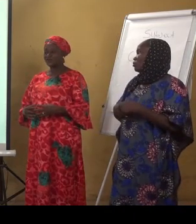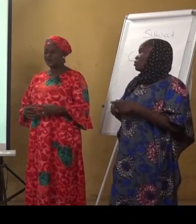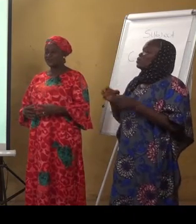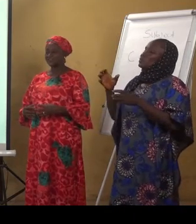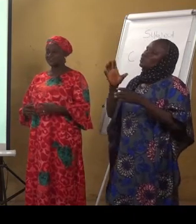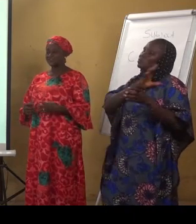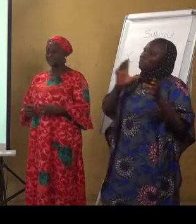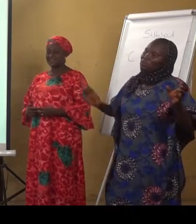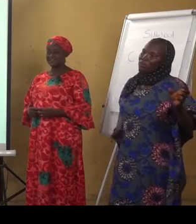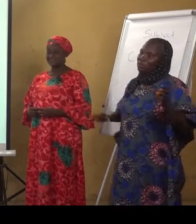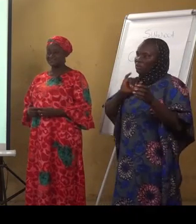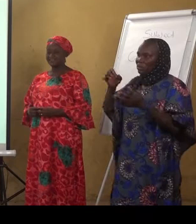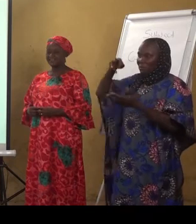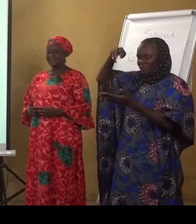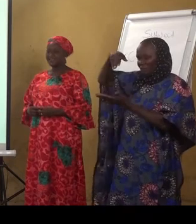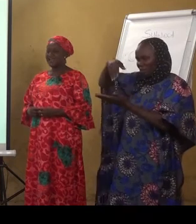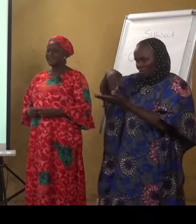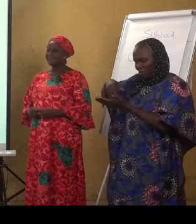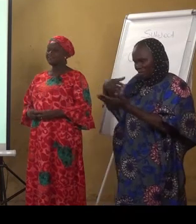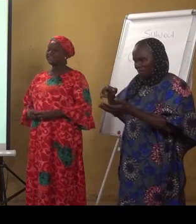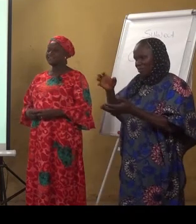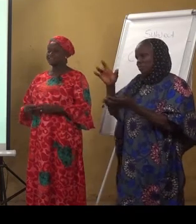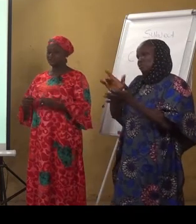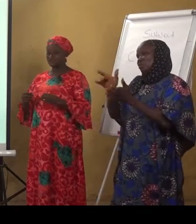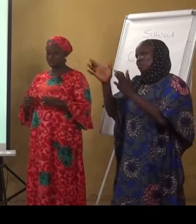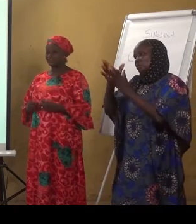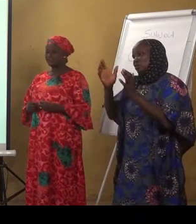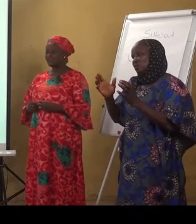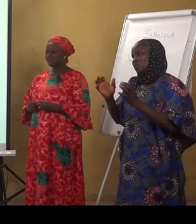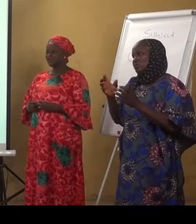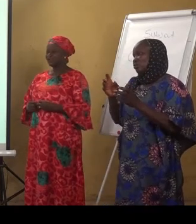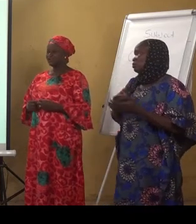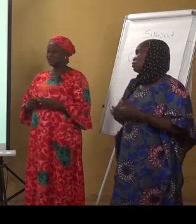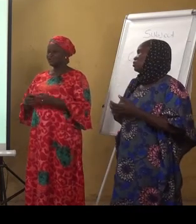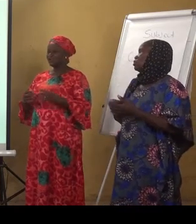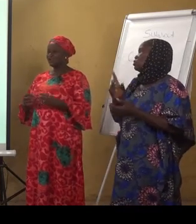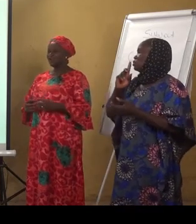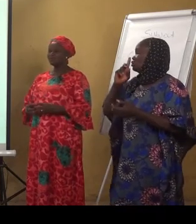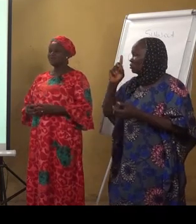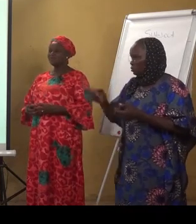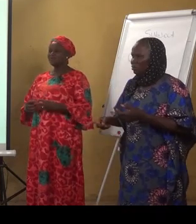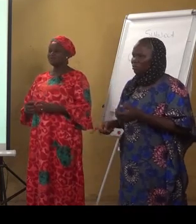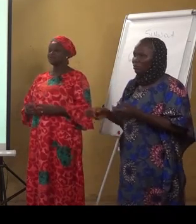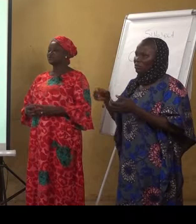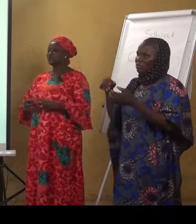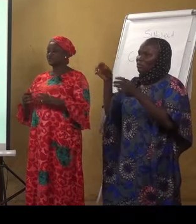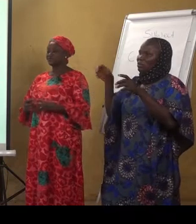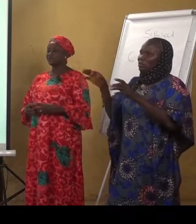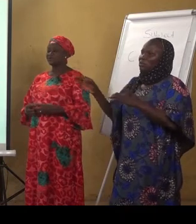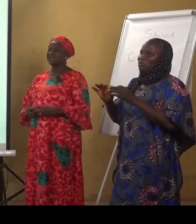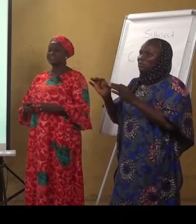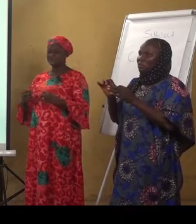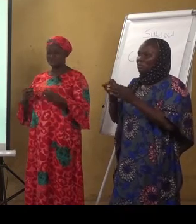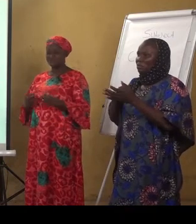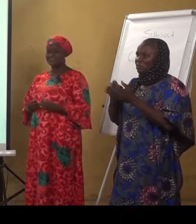of Christianity. Now, if he is truly, Paul made it known to